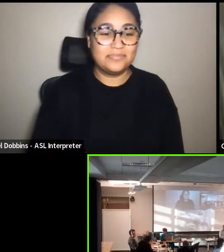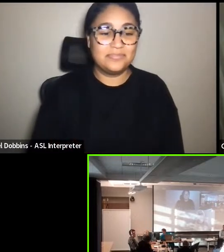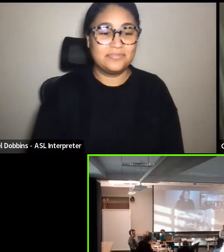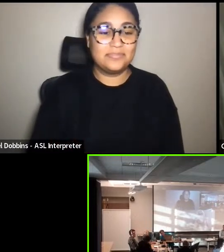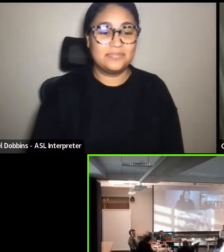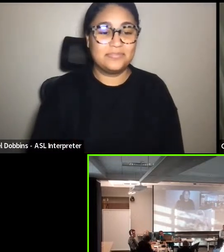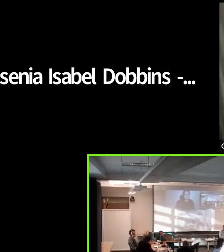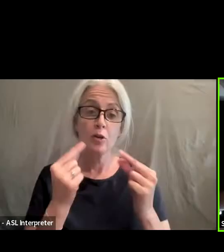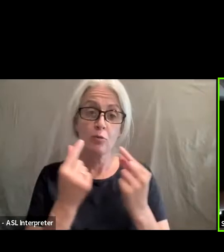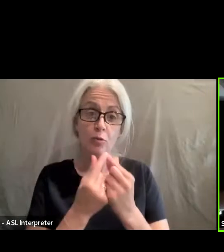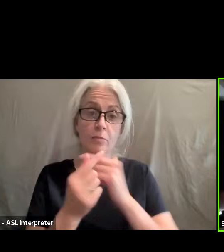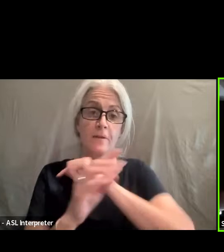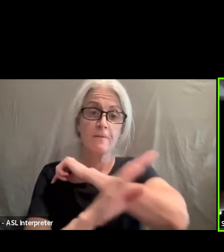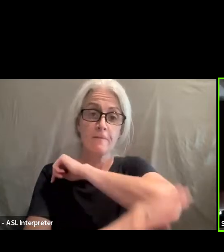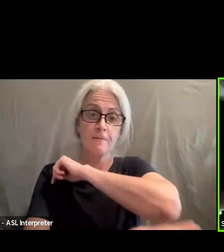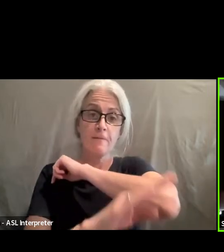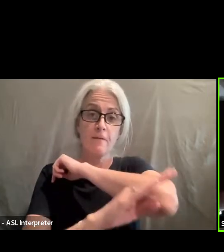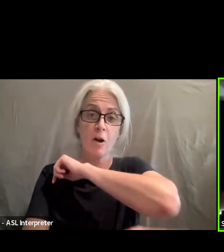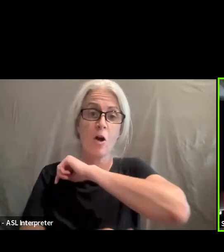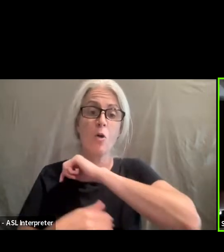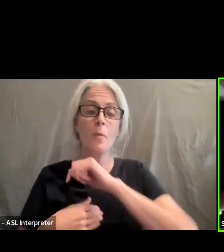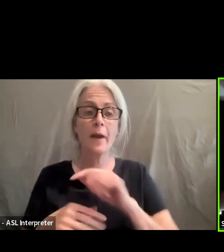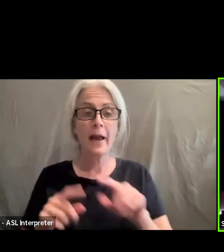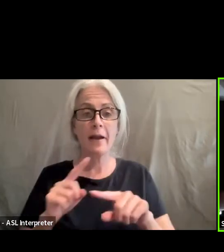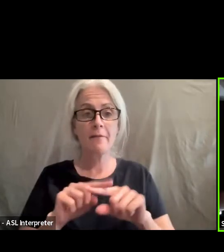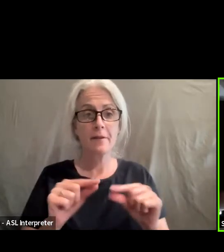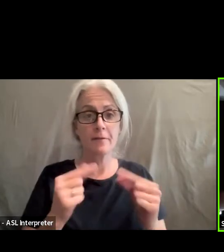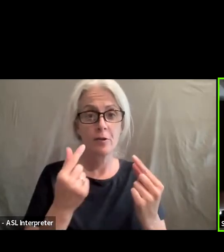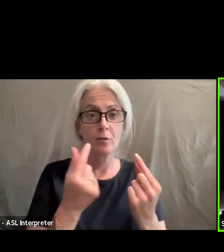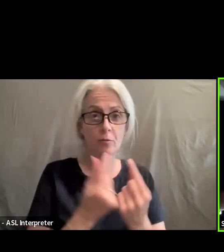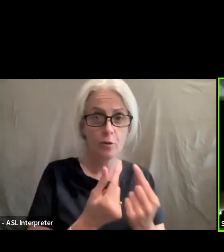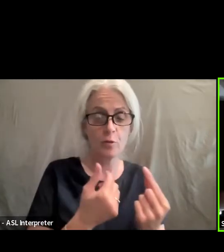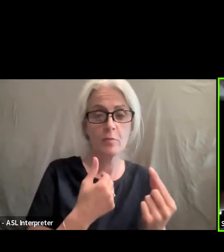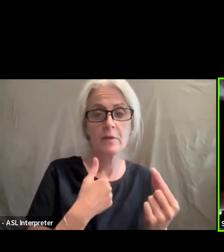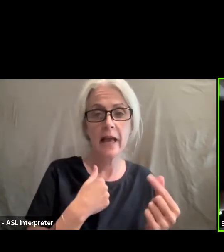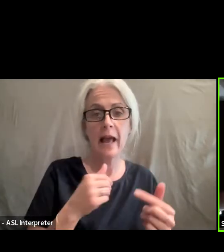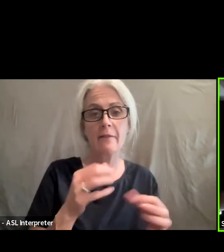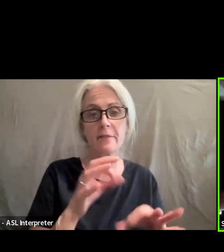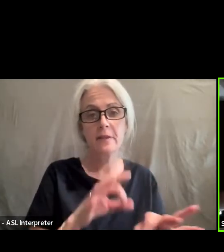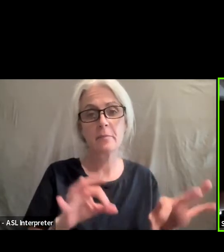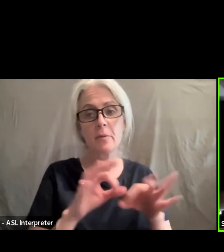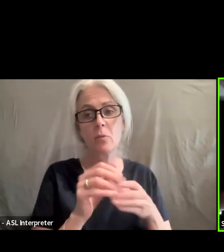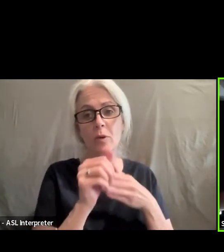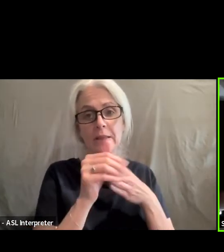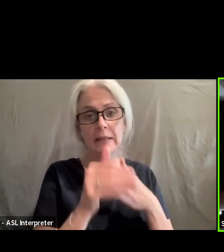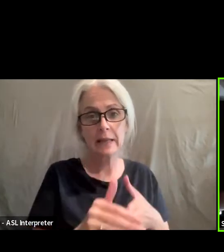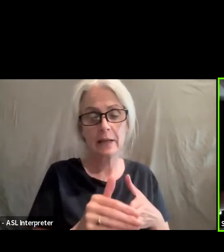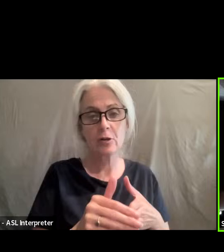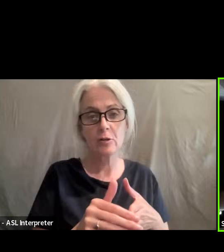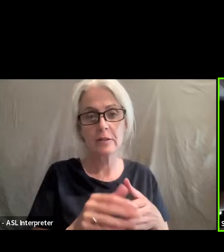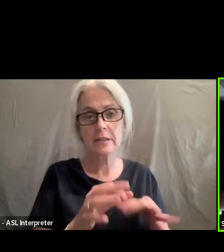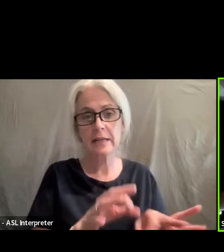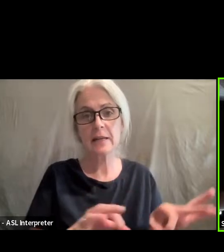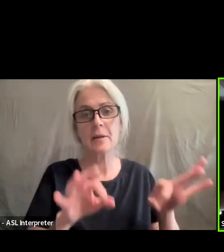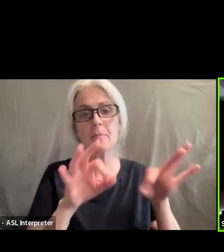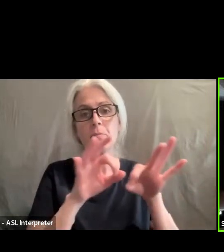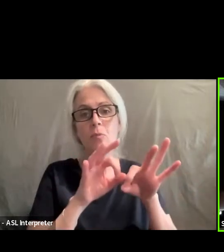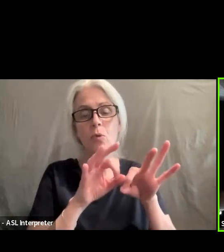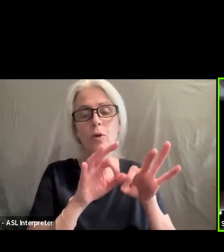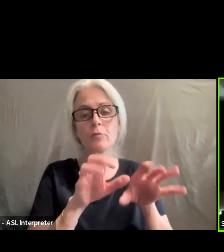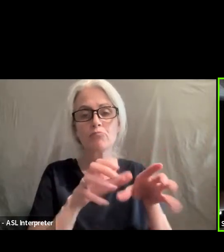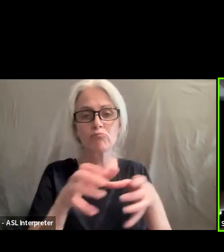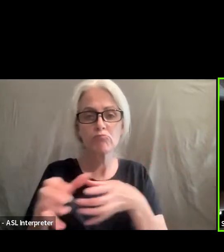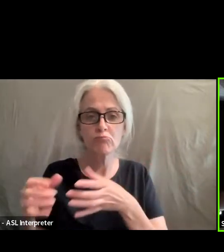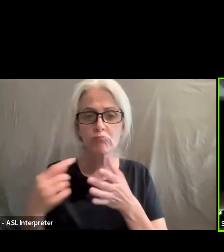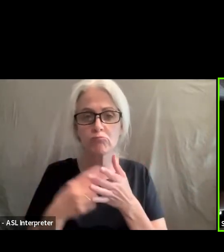There's like 5 themes we're gonna be engaged with and have some key leaders, both teachers and administrators, leading key kind of task forces in the fall to take on